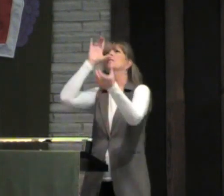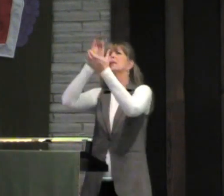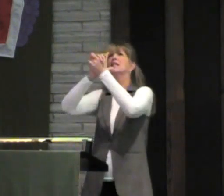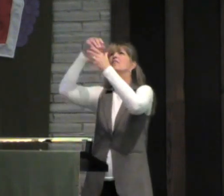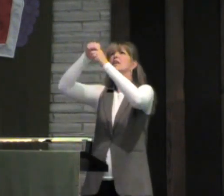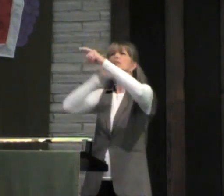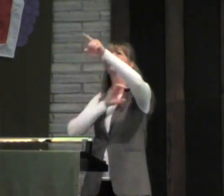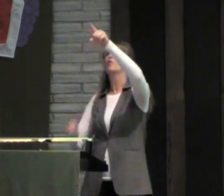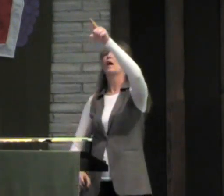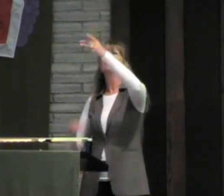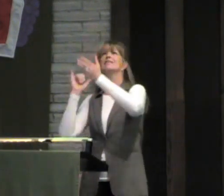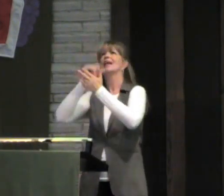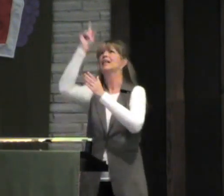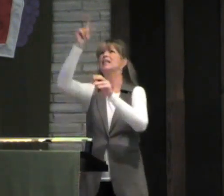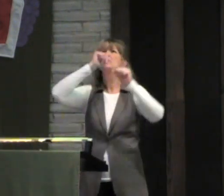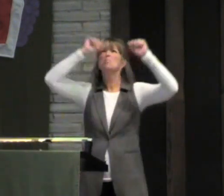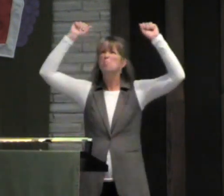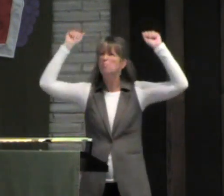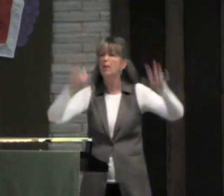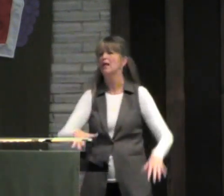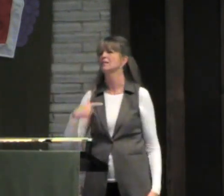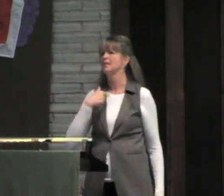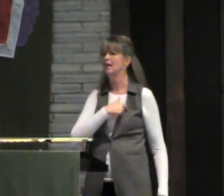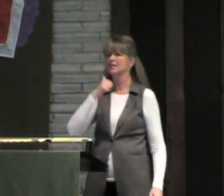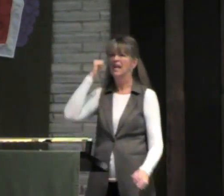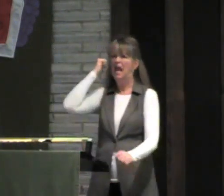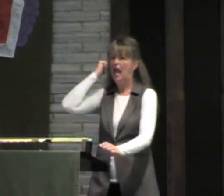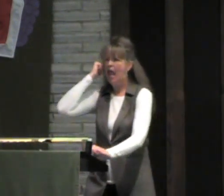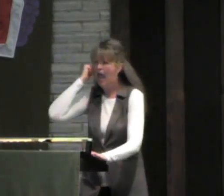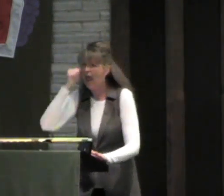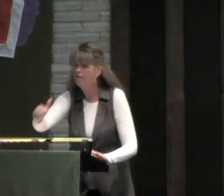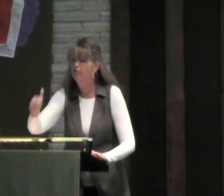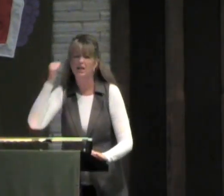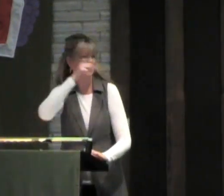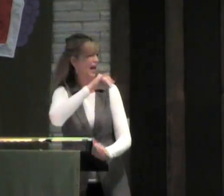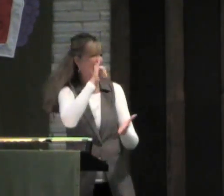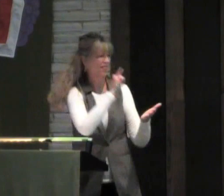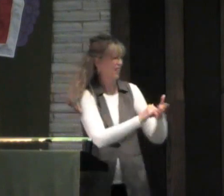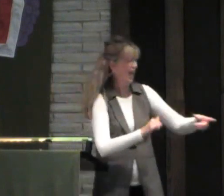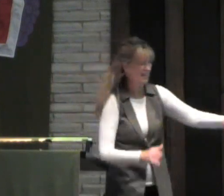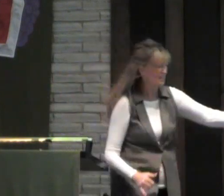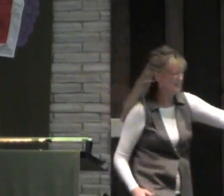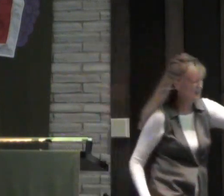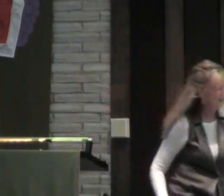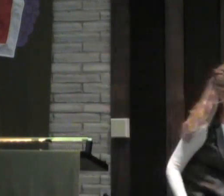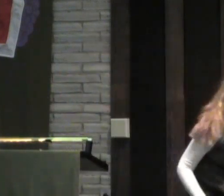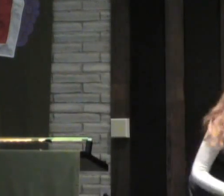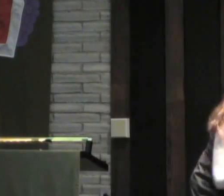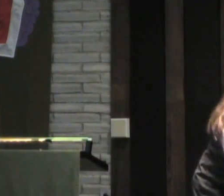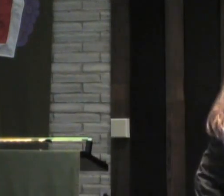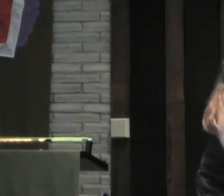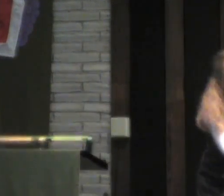Christ and believed that God has truly blessed us every single day and that this